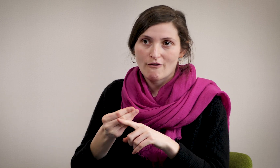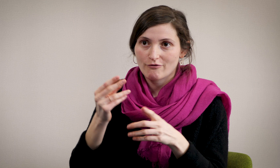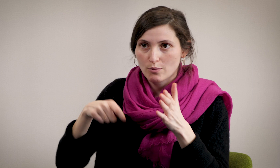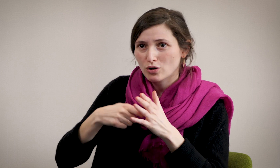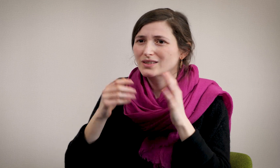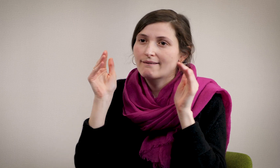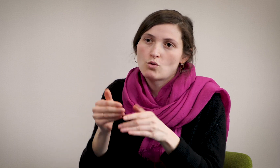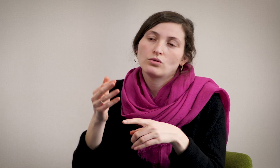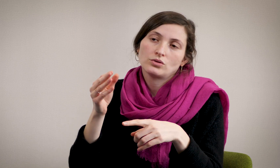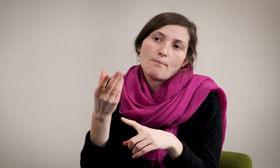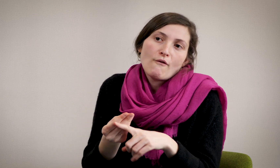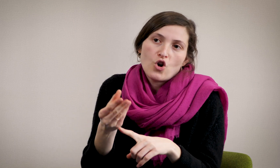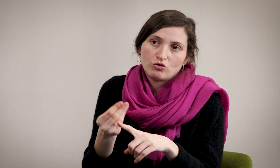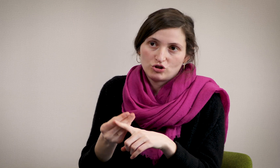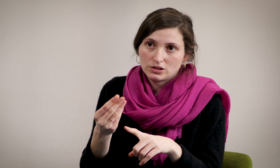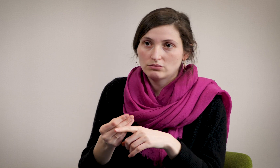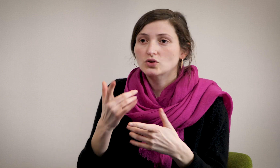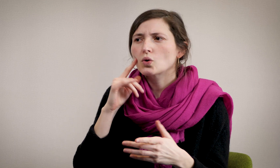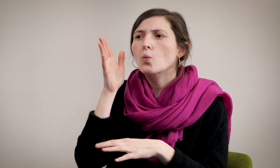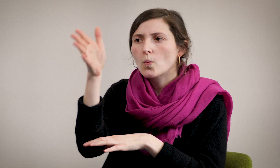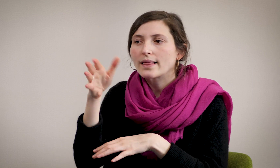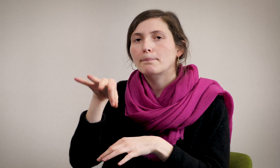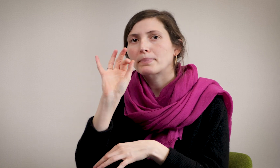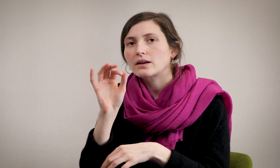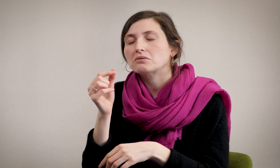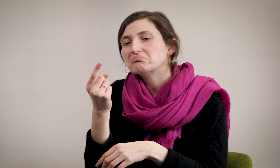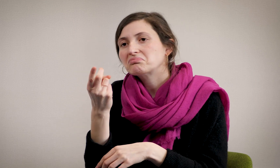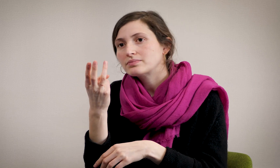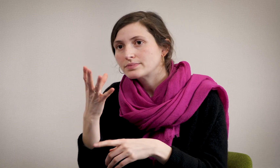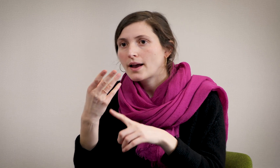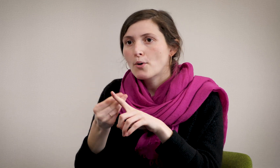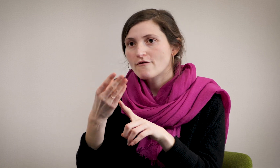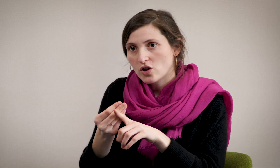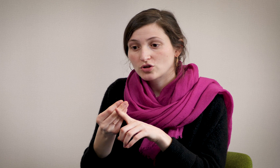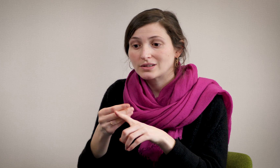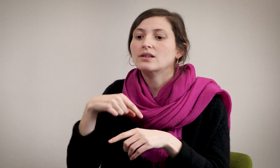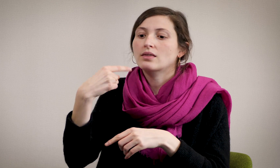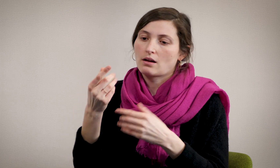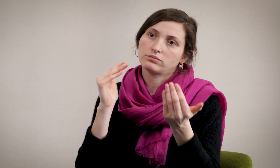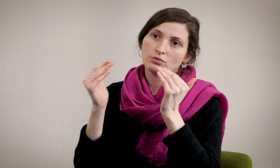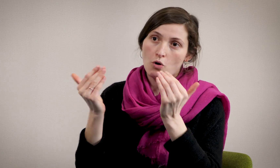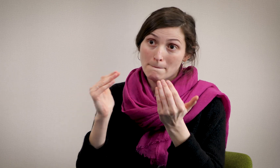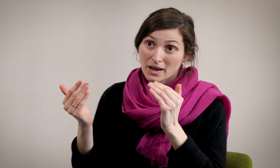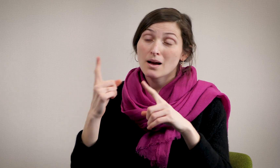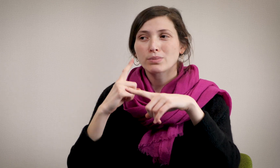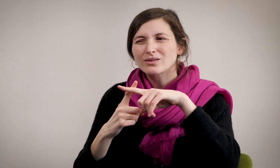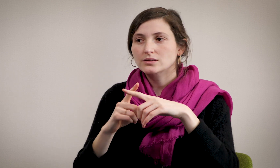Within the SignMorph project, we're obviously interested in morphology. So we'll be looking into that and see how this is affected by a social